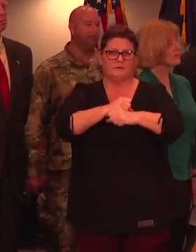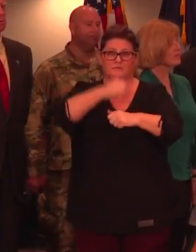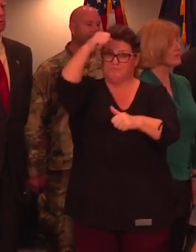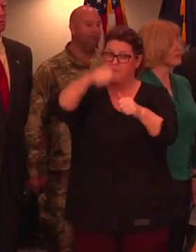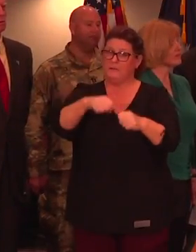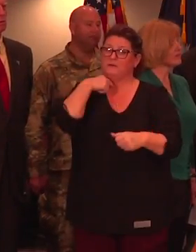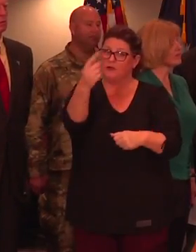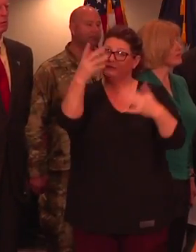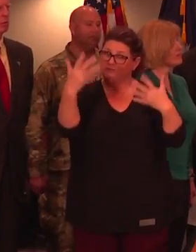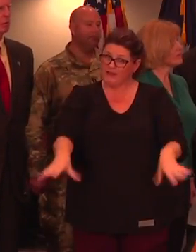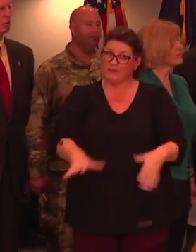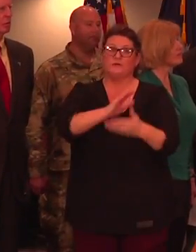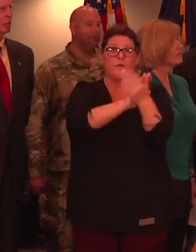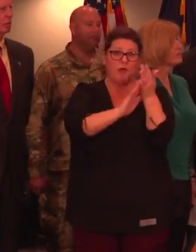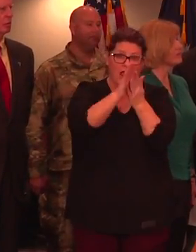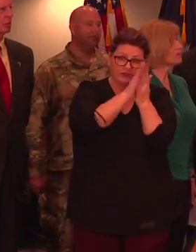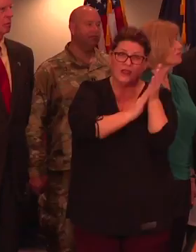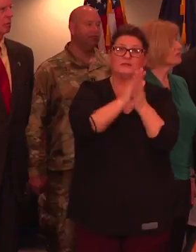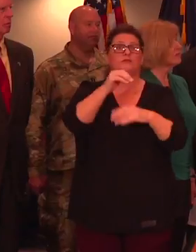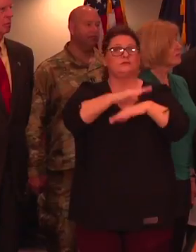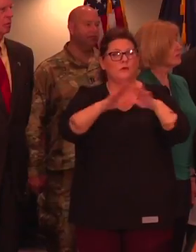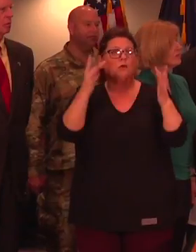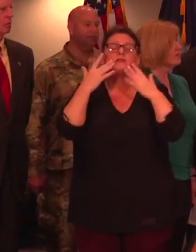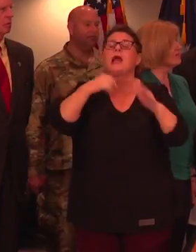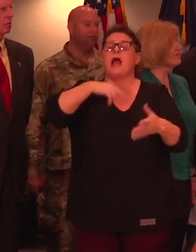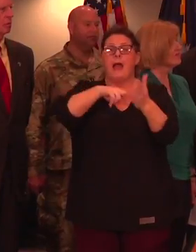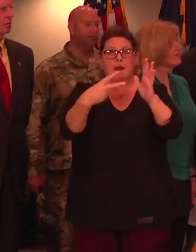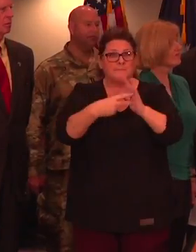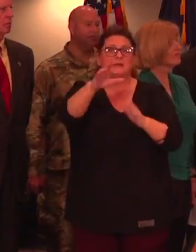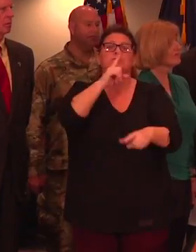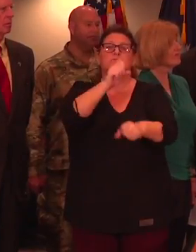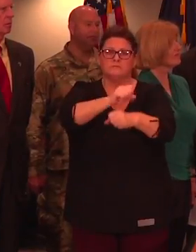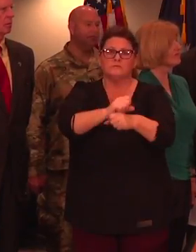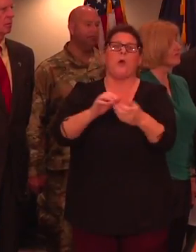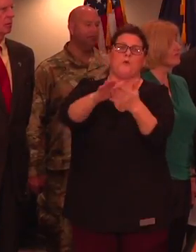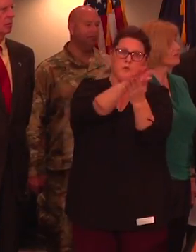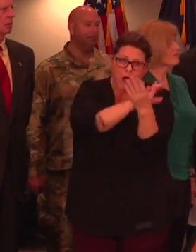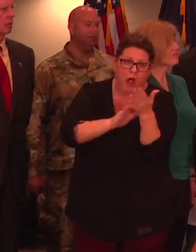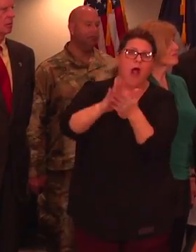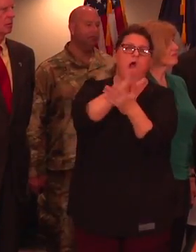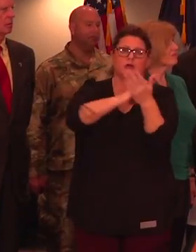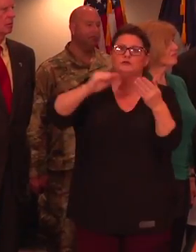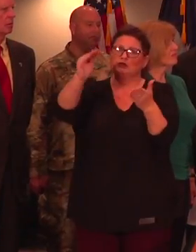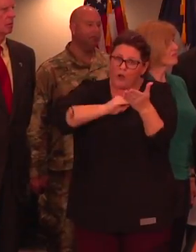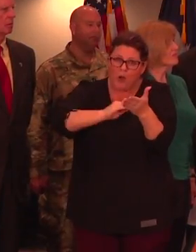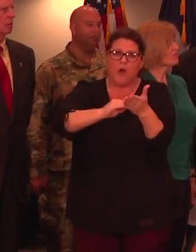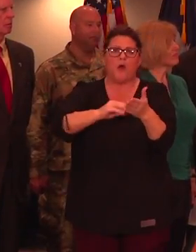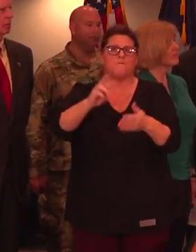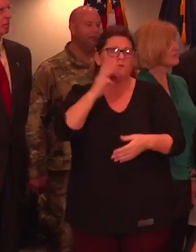good hygiene, like frequently washing hands, and we mean thoroughly washing hands for 20 seconds. This is just a